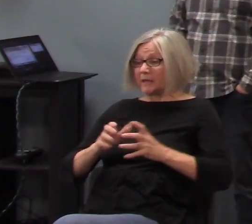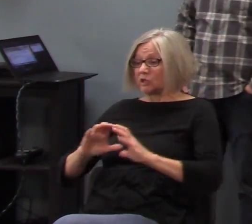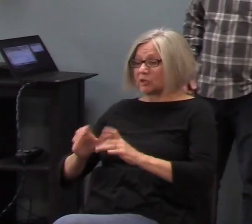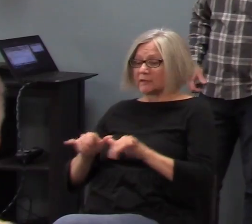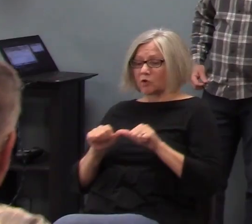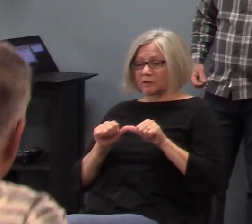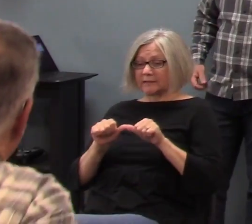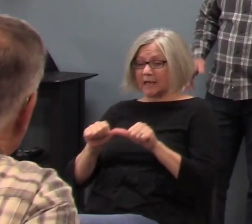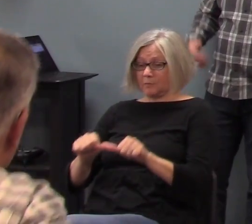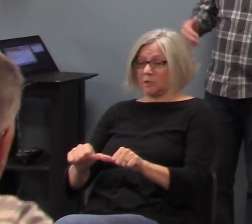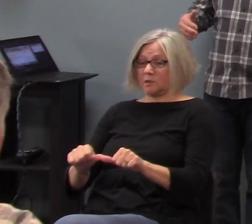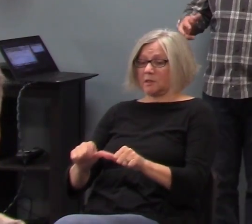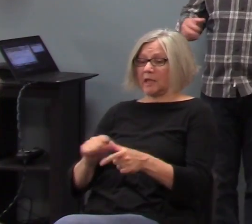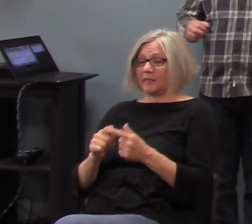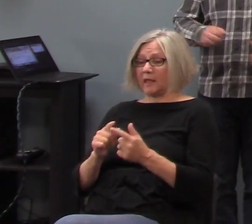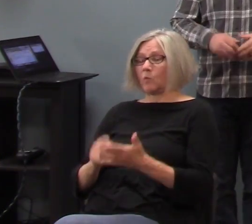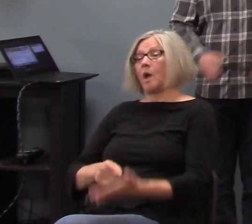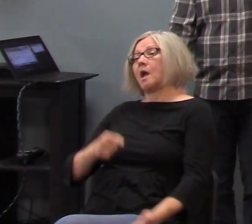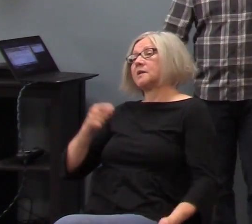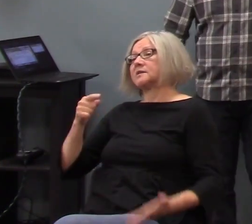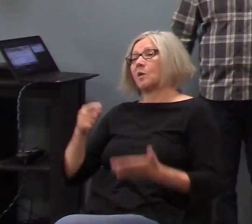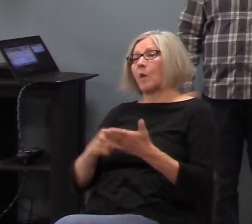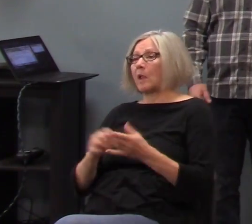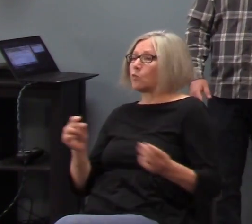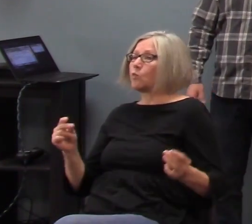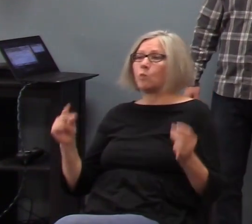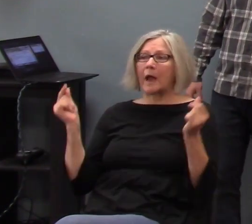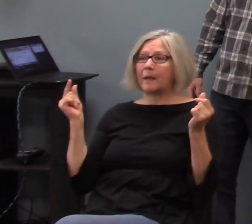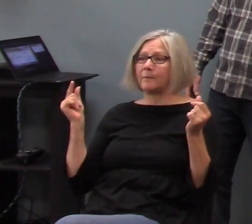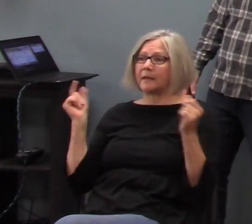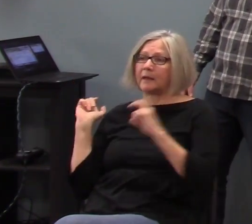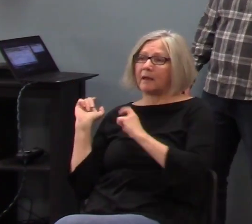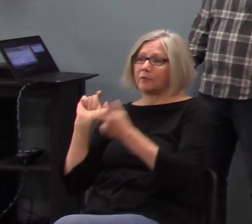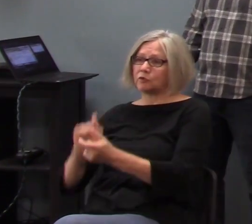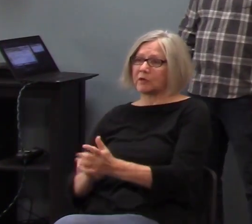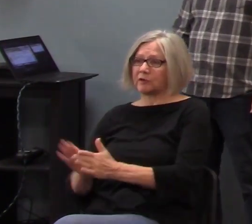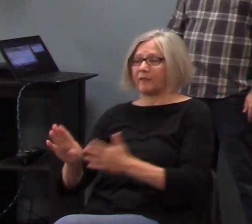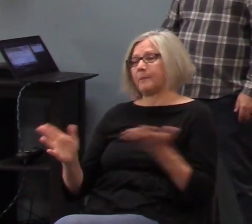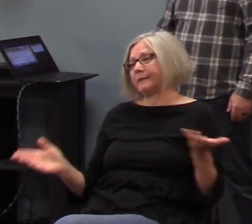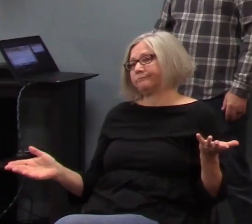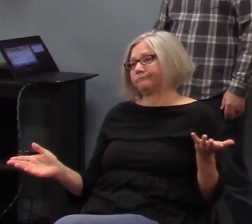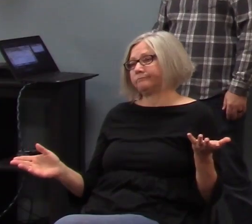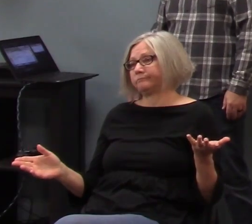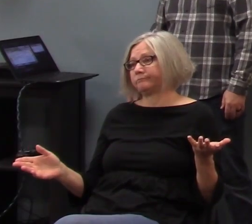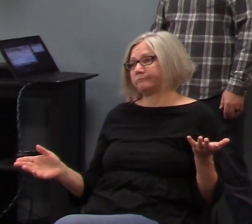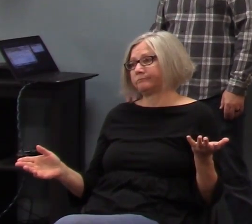and then periodically there's rapid evolutionary development.